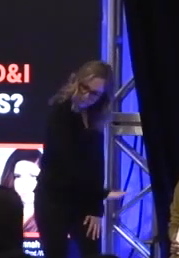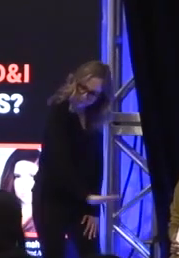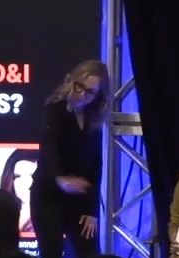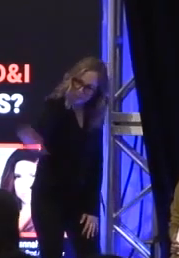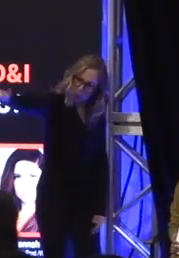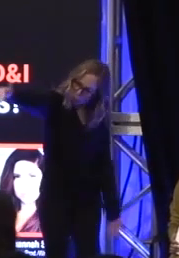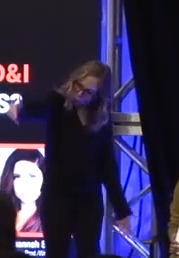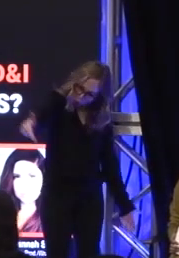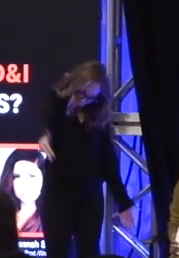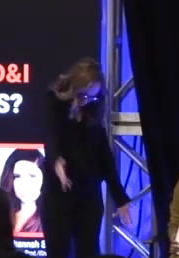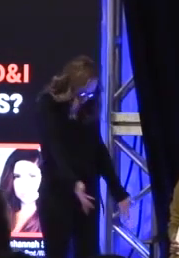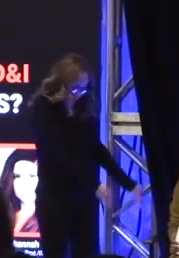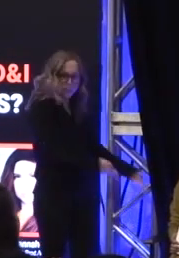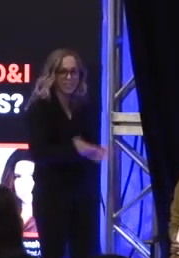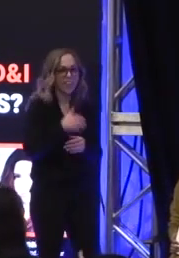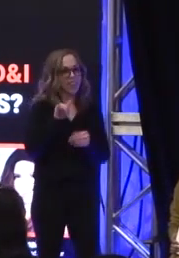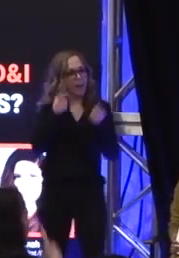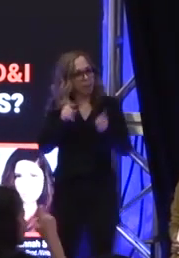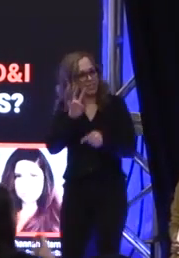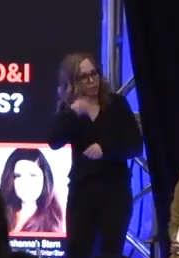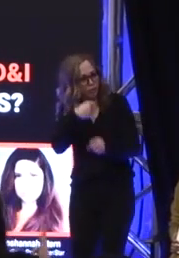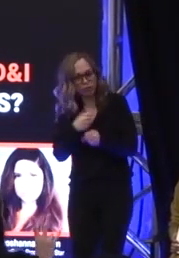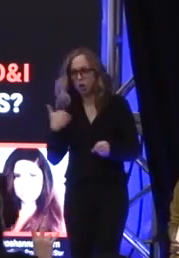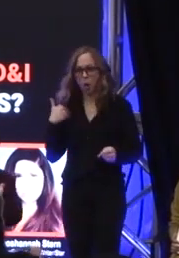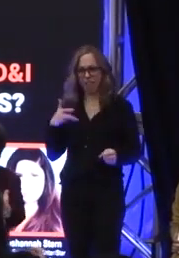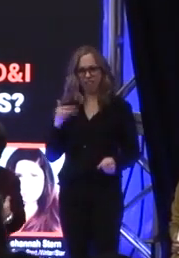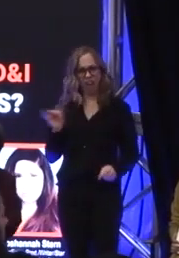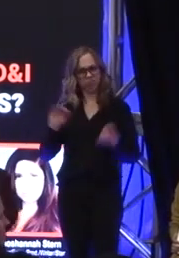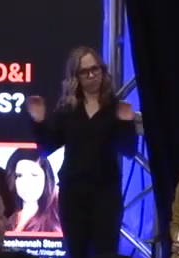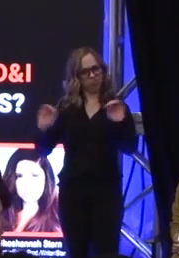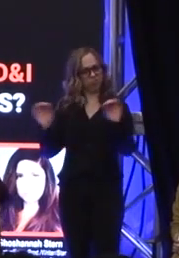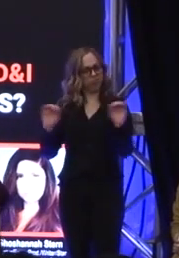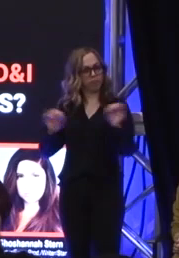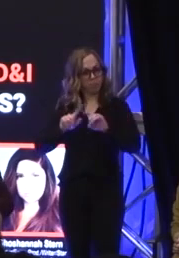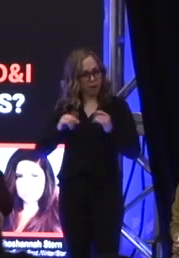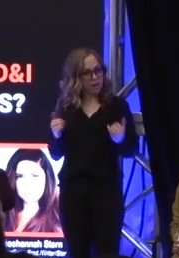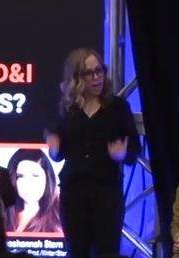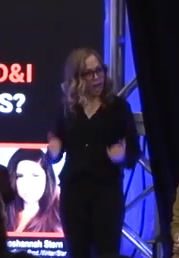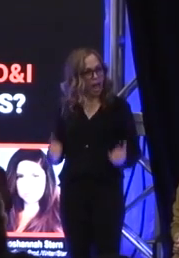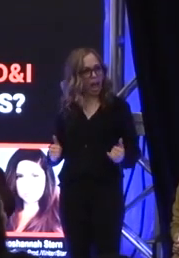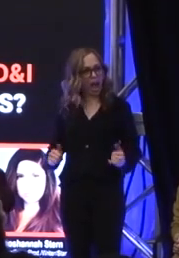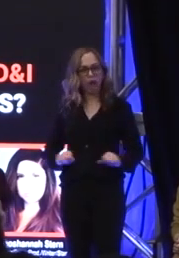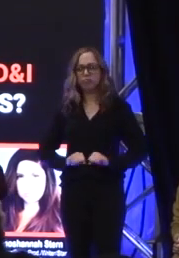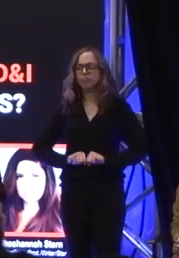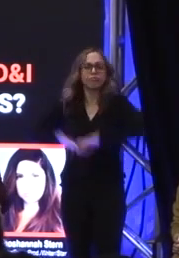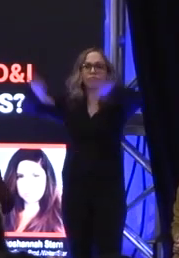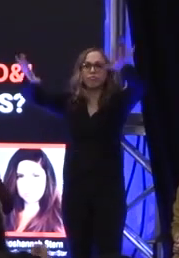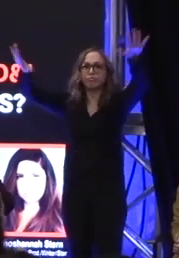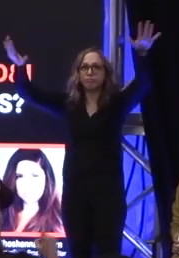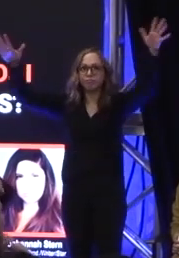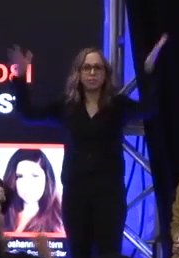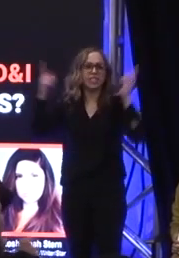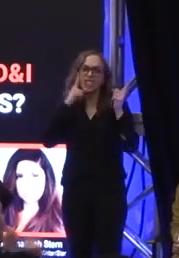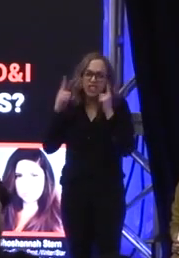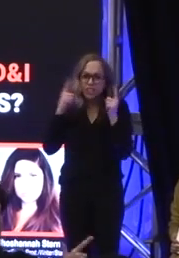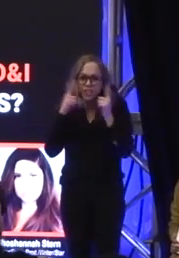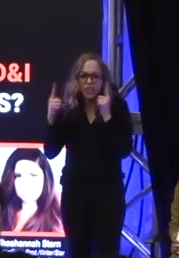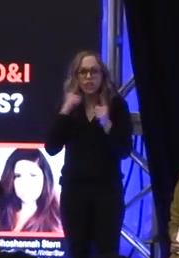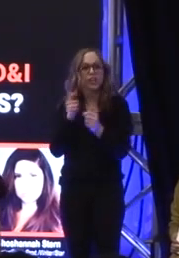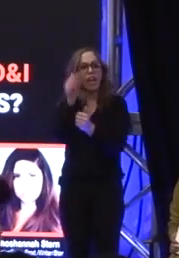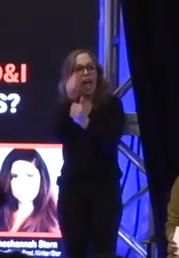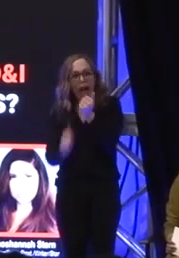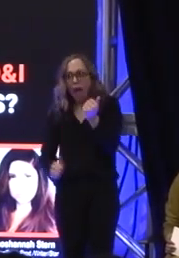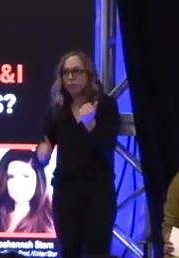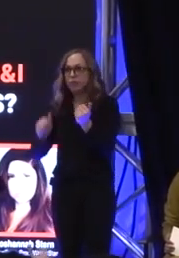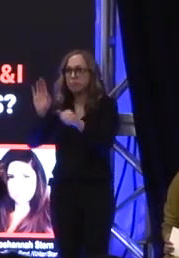in. You know, when did that happen? Because 7 years ago, I felt like that wasn't there. But now, it's everything. We hear it all the time. It's in every